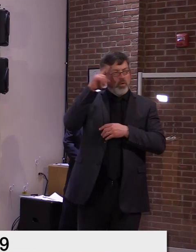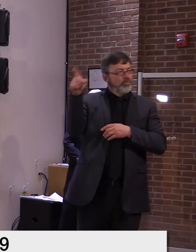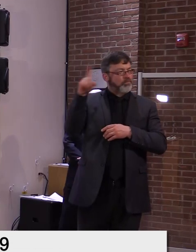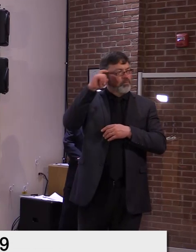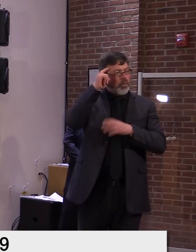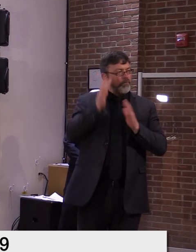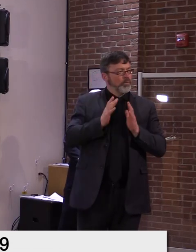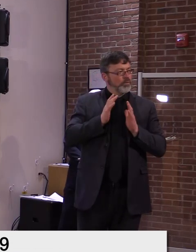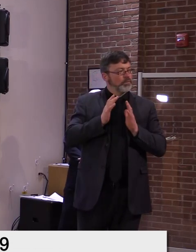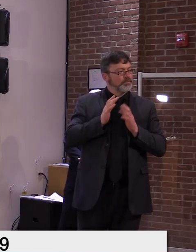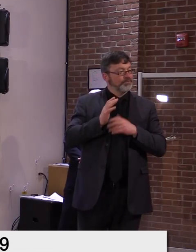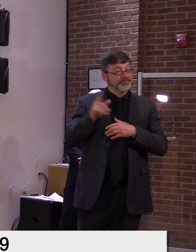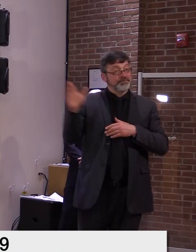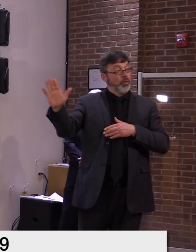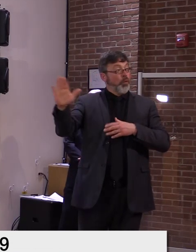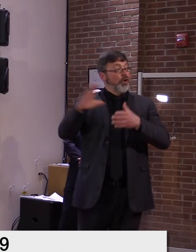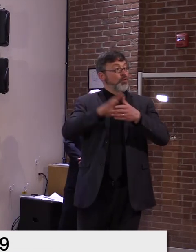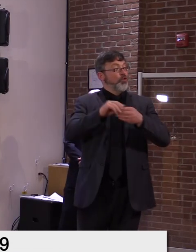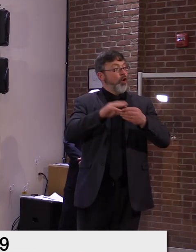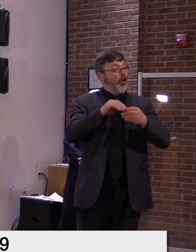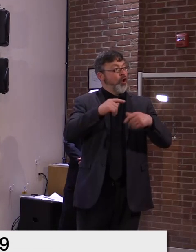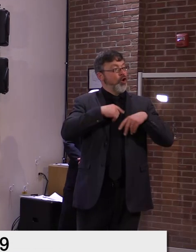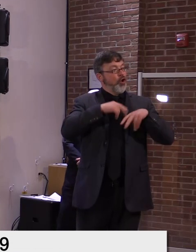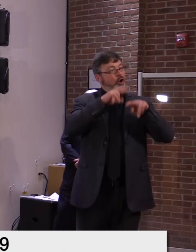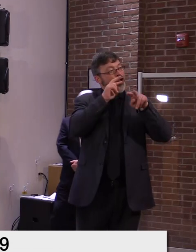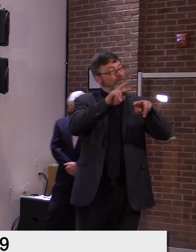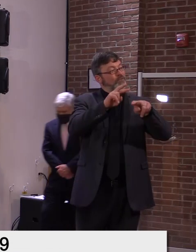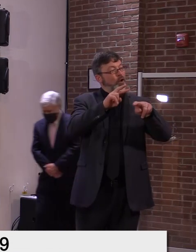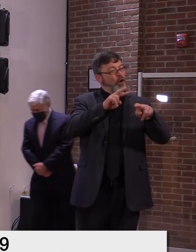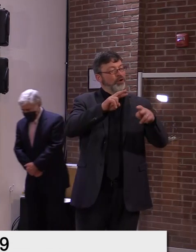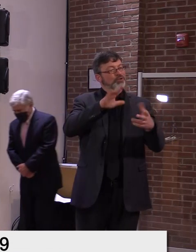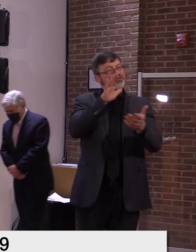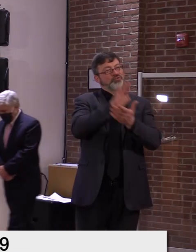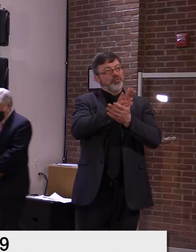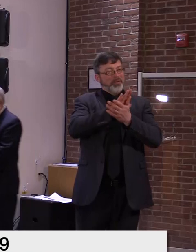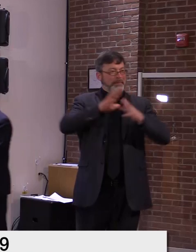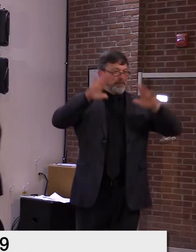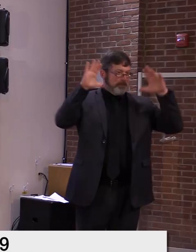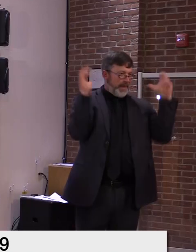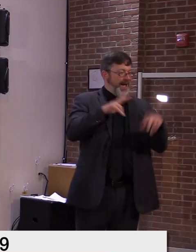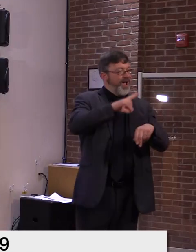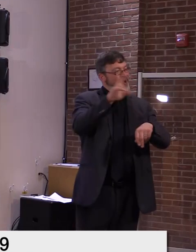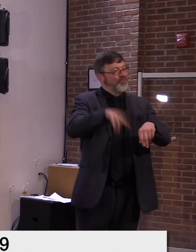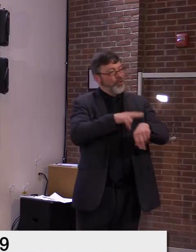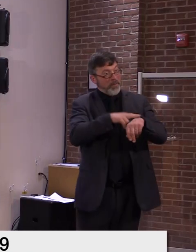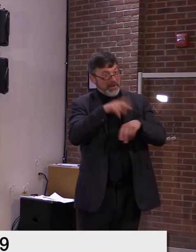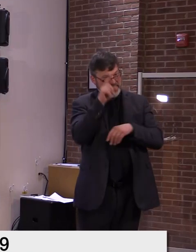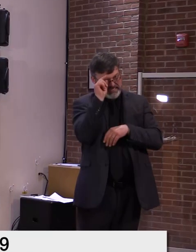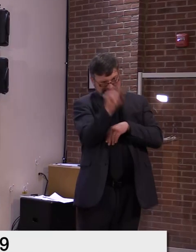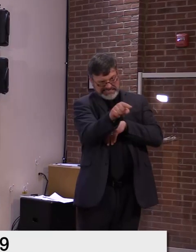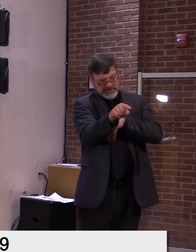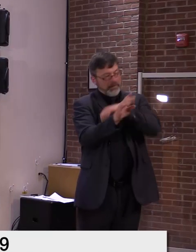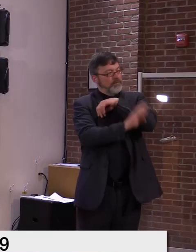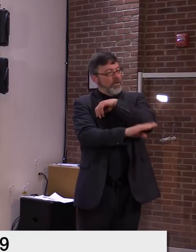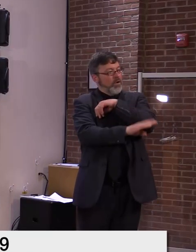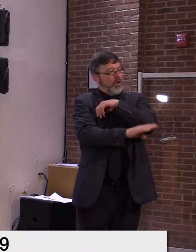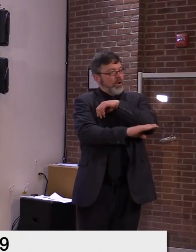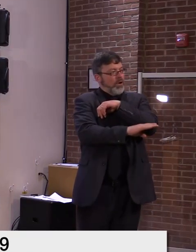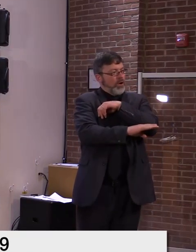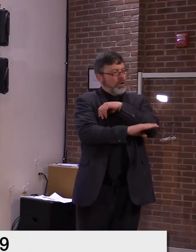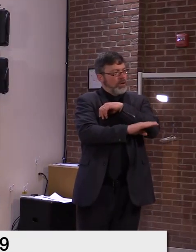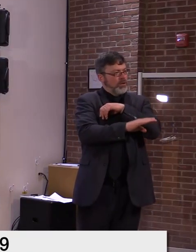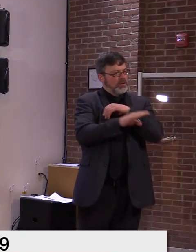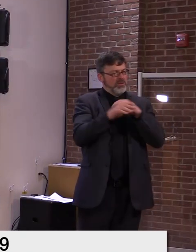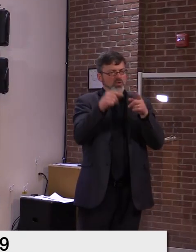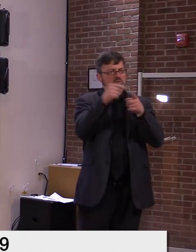in September. I'm wondering if you could offer a prediction on what that normal might look like without